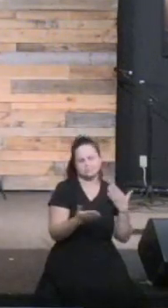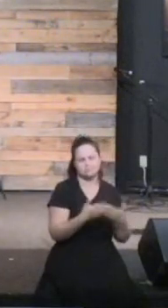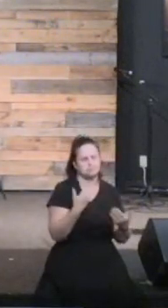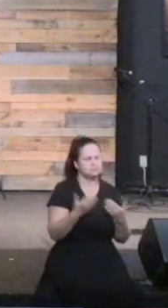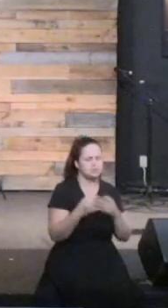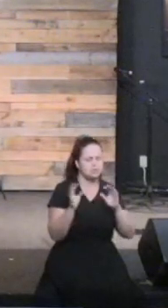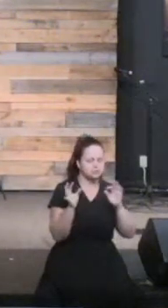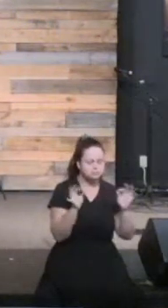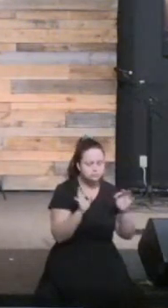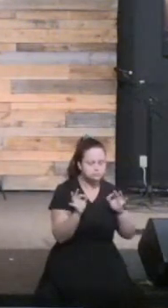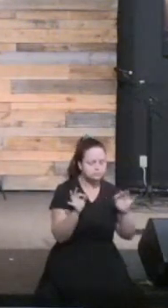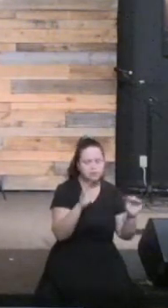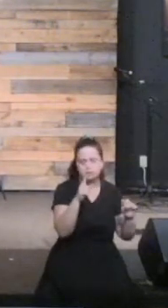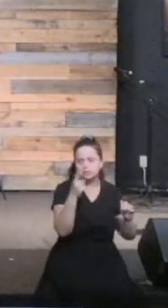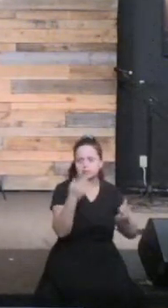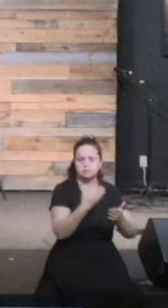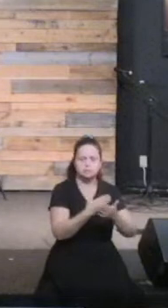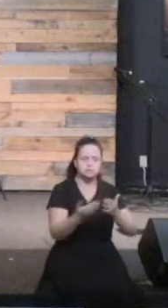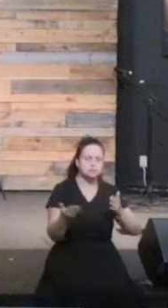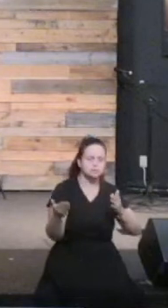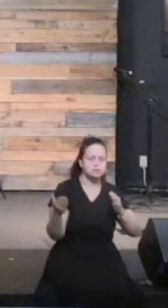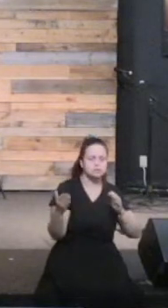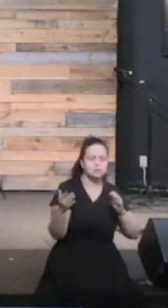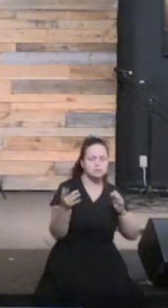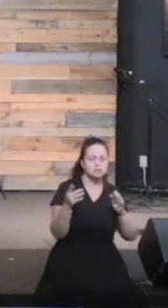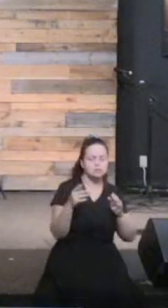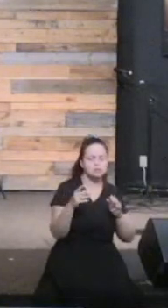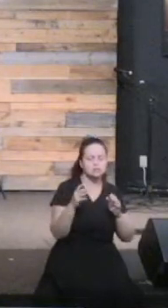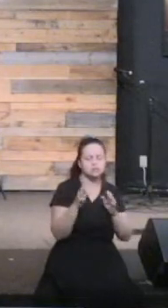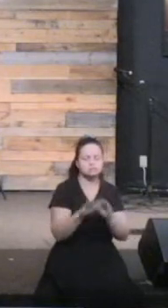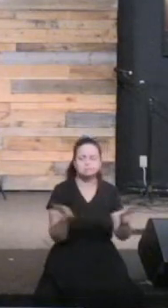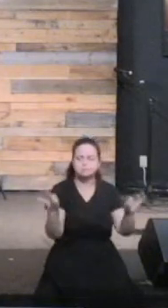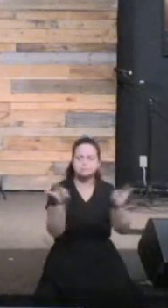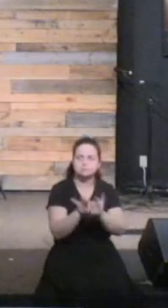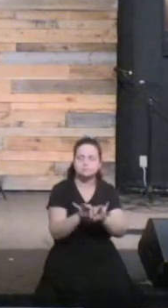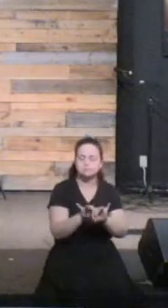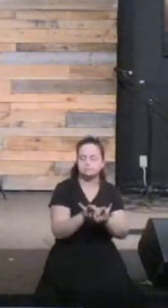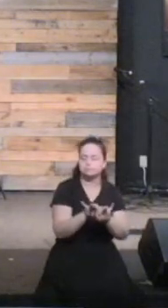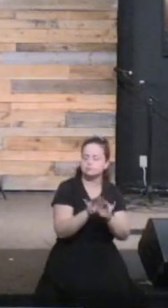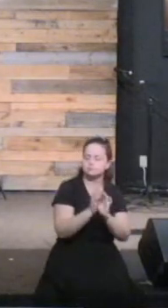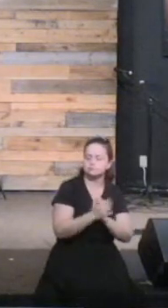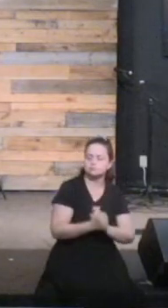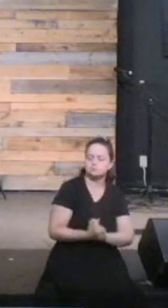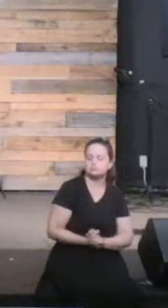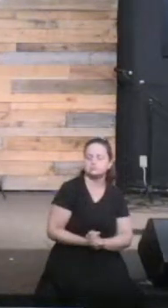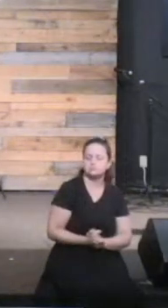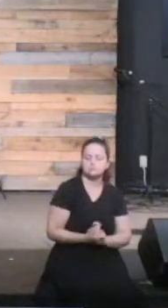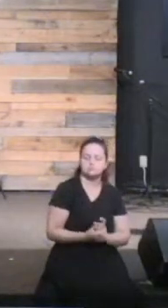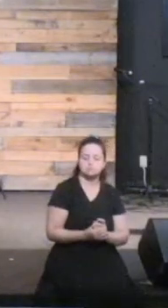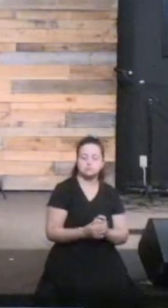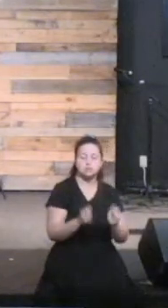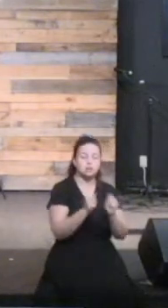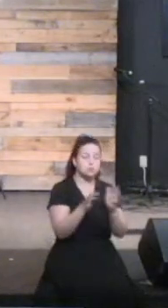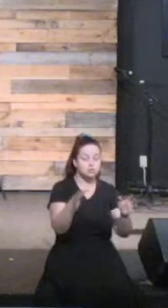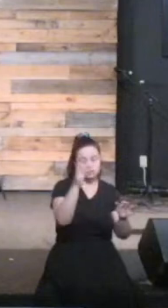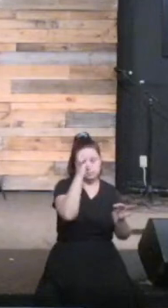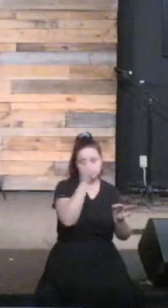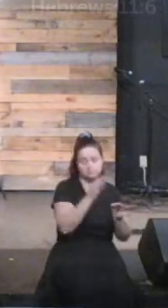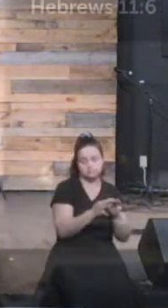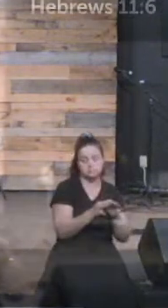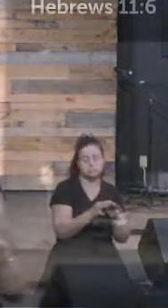be distracted from the only thing that's going to matter next slide and without